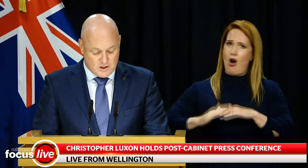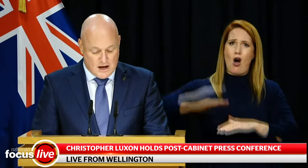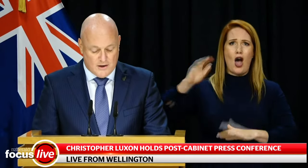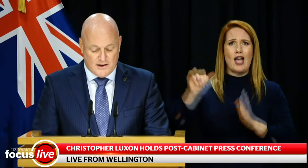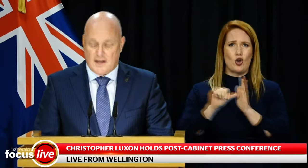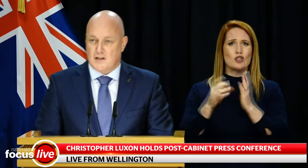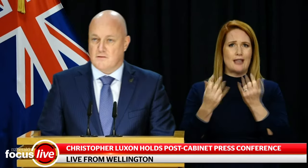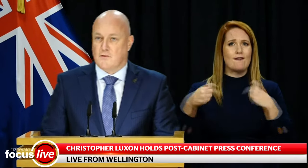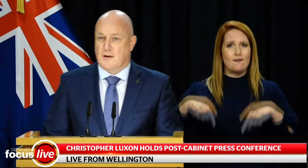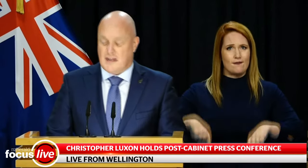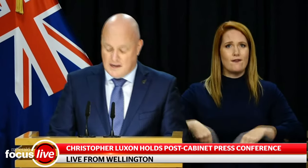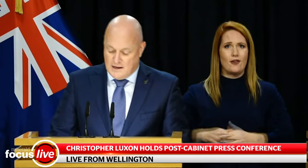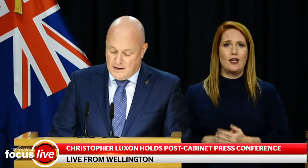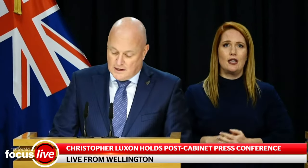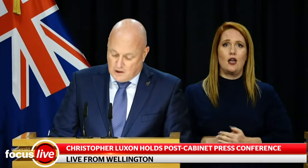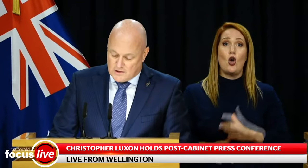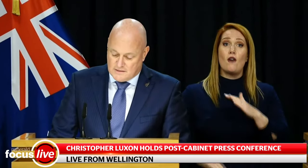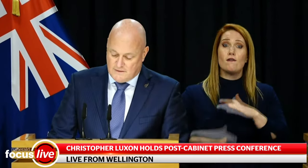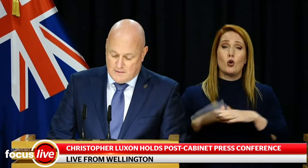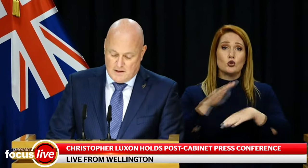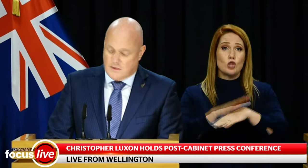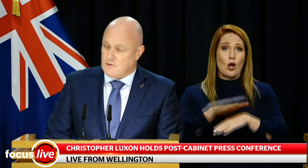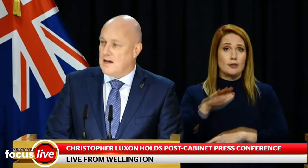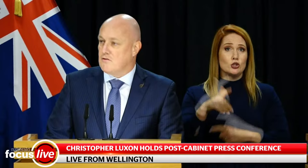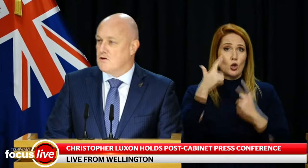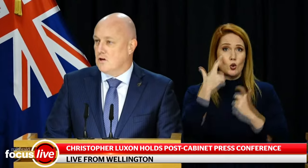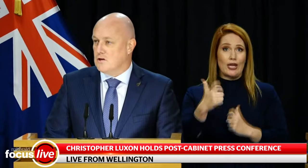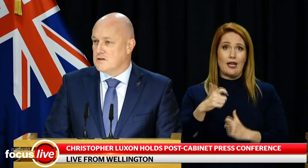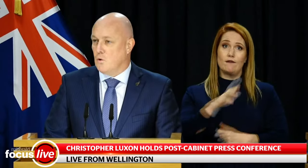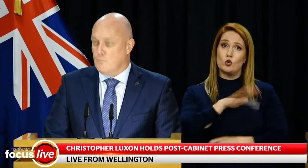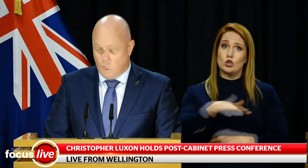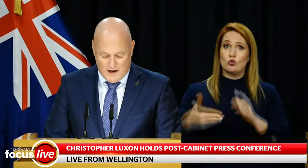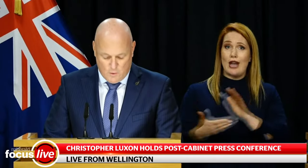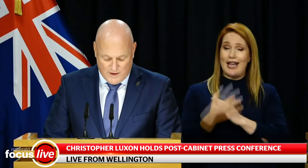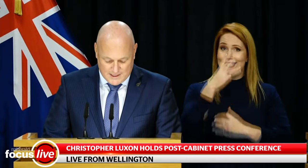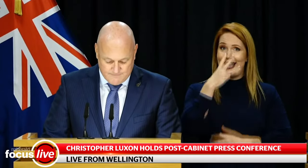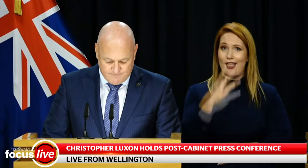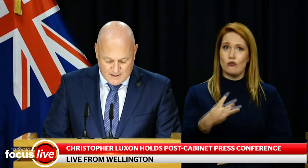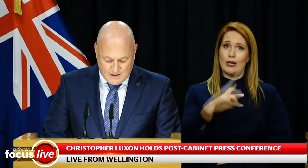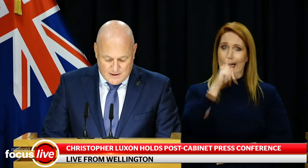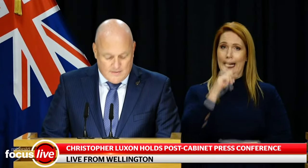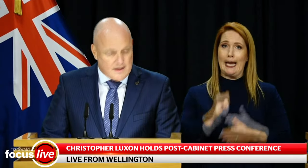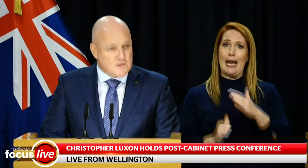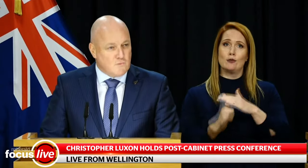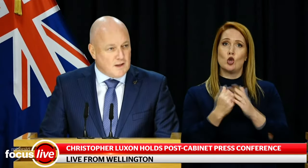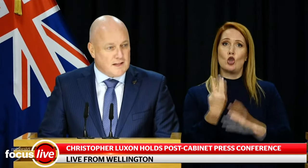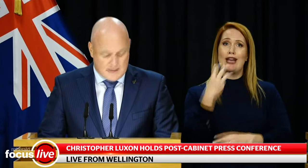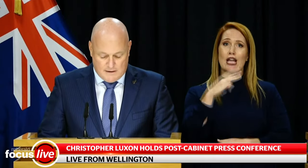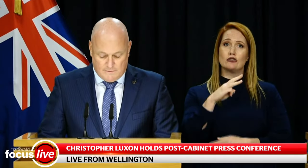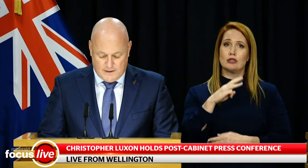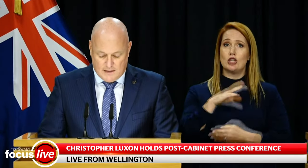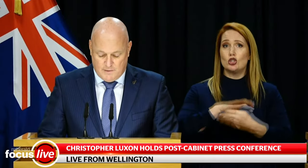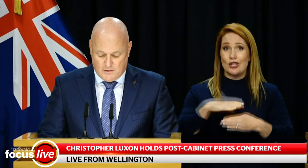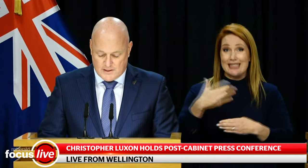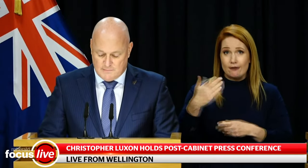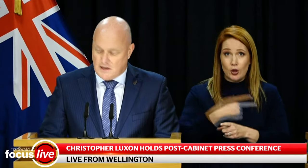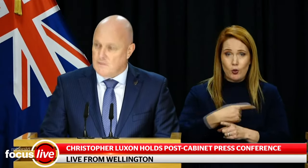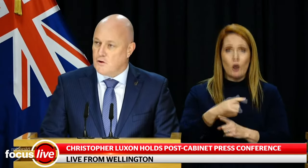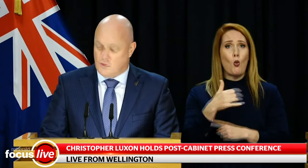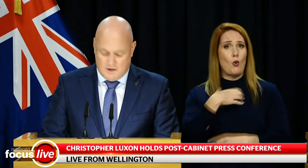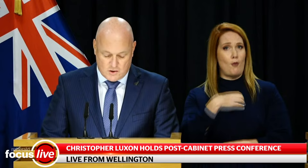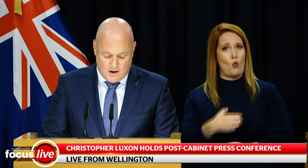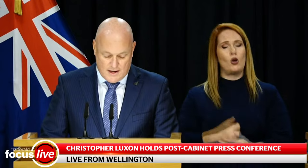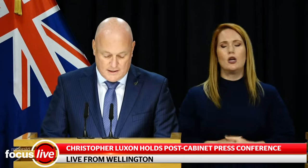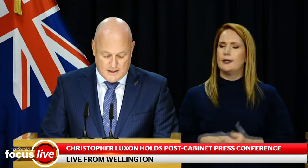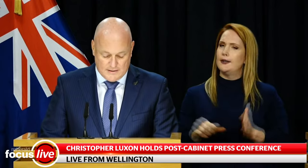care for a child under the age of three can cost a family $300 or more a week. And that is really tough for young parents, many